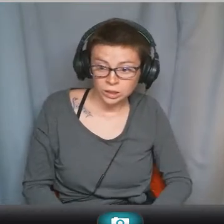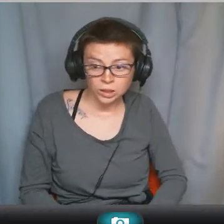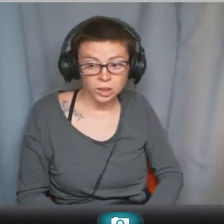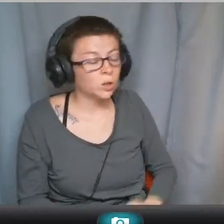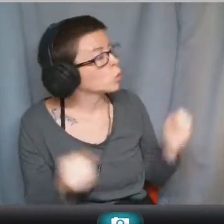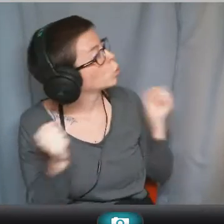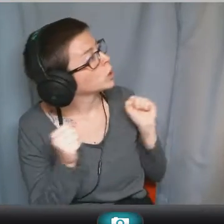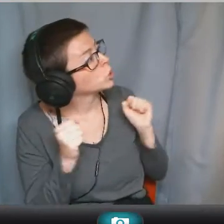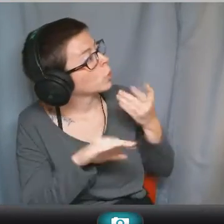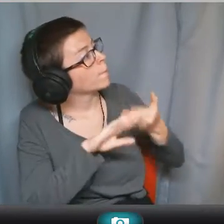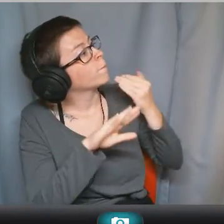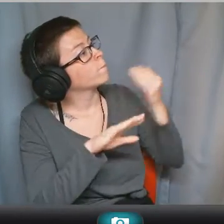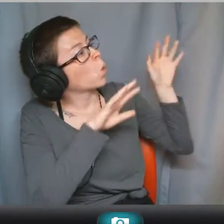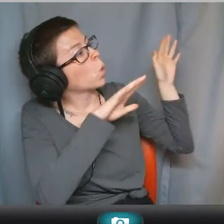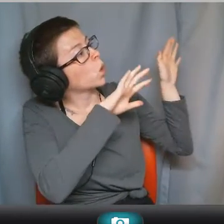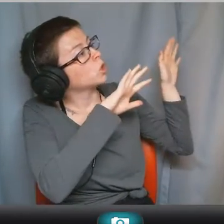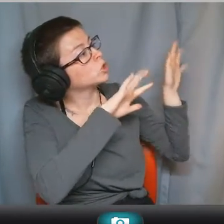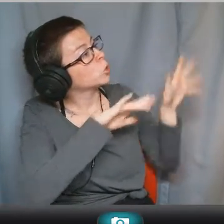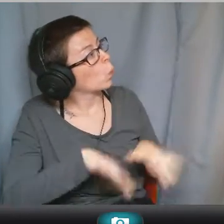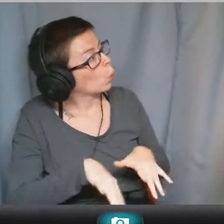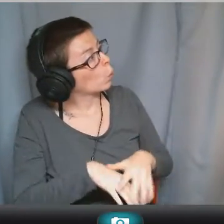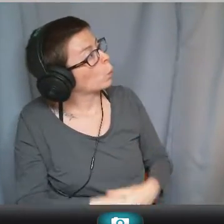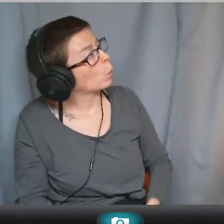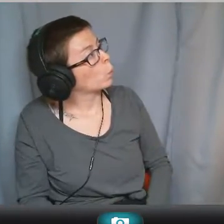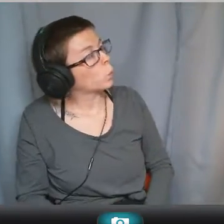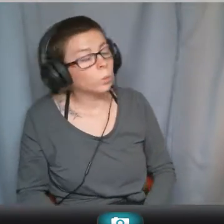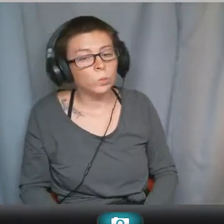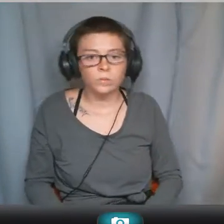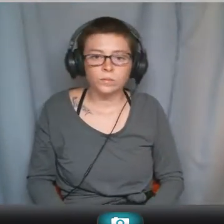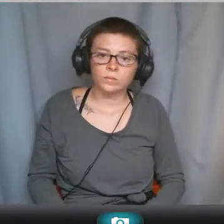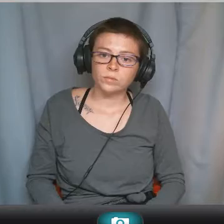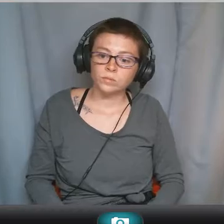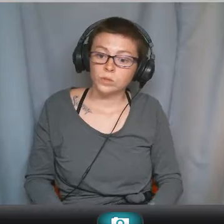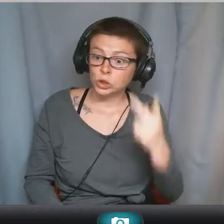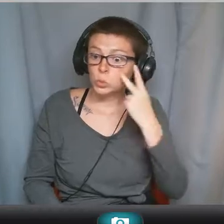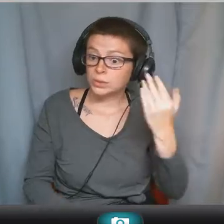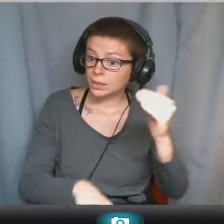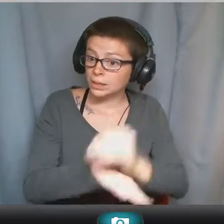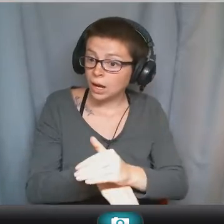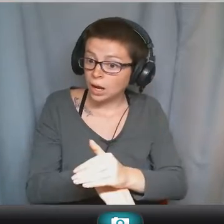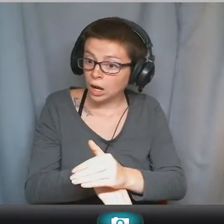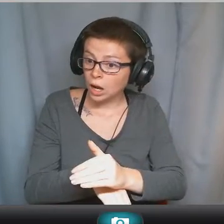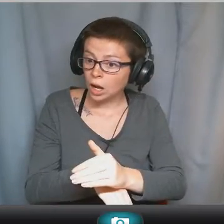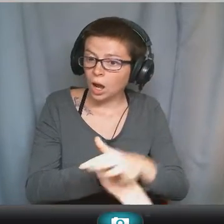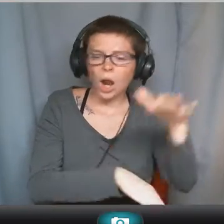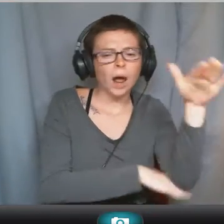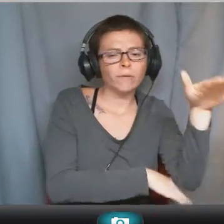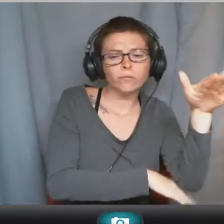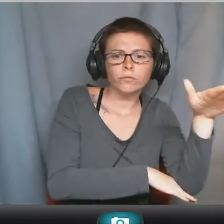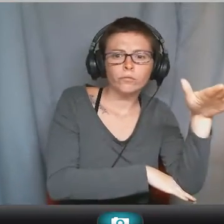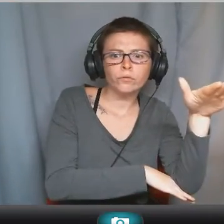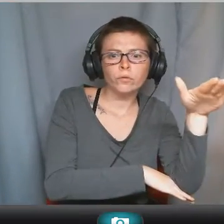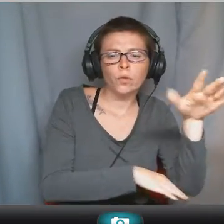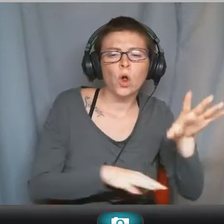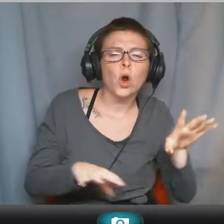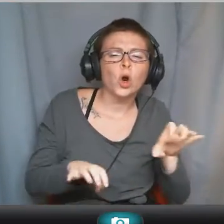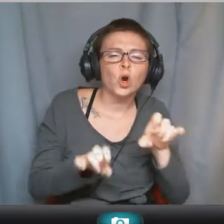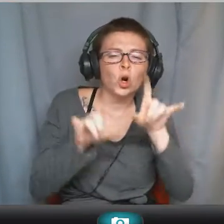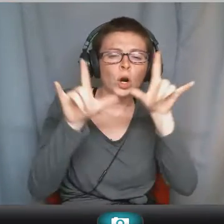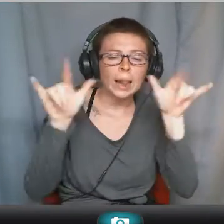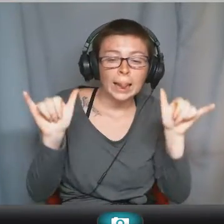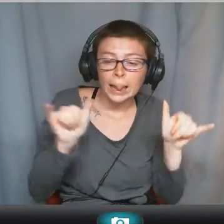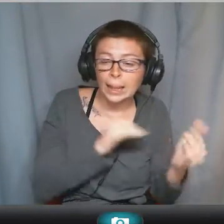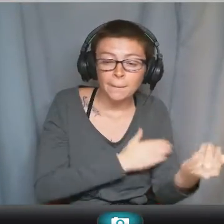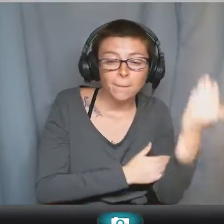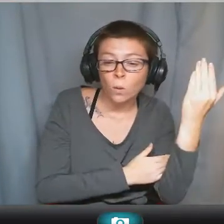comes, on a cold. Do you see it at night? Do you see it in the afternoon? No. Or do you see it in the early morning? Early morning.